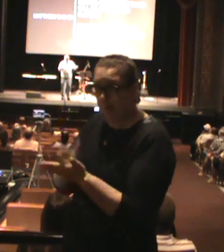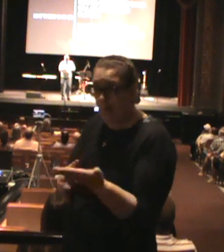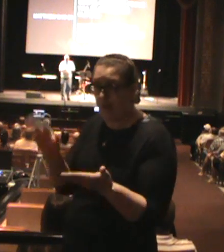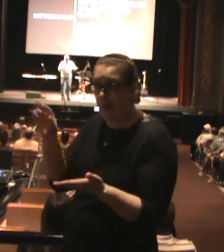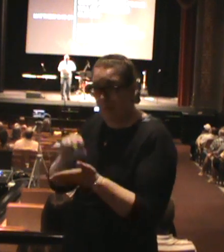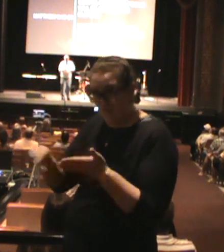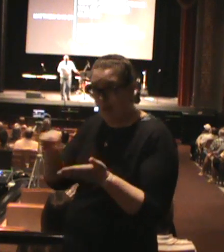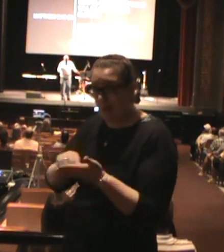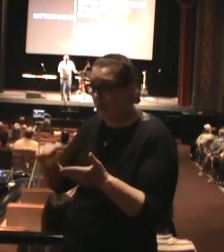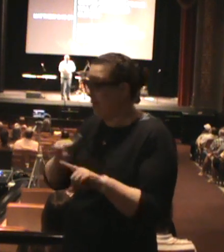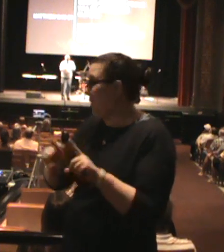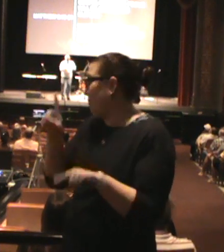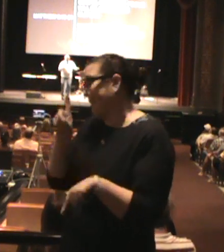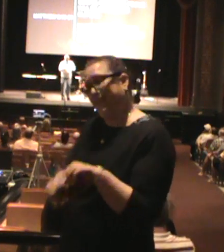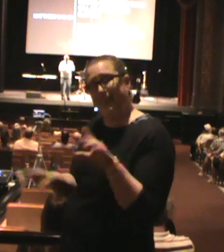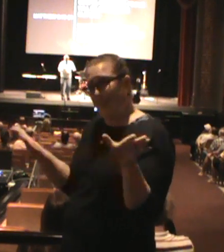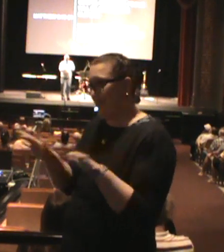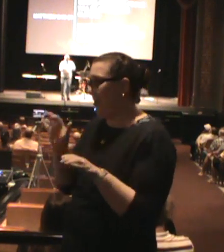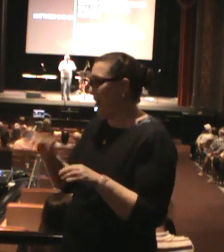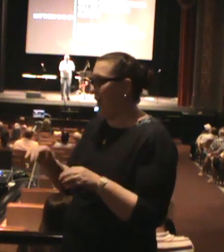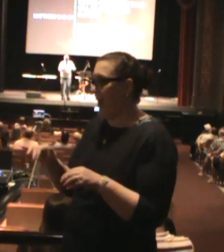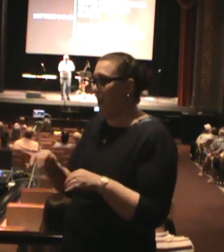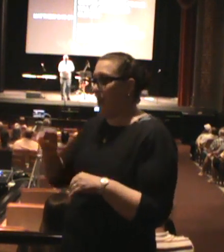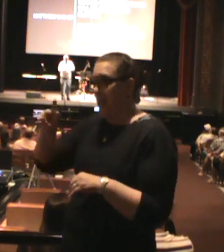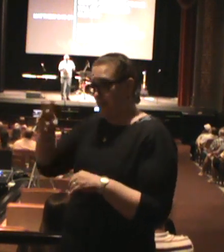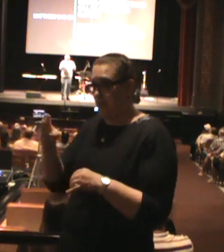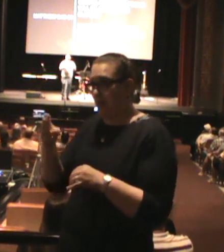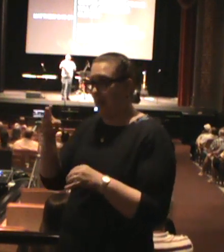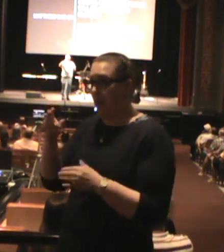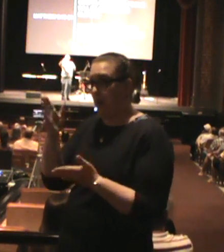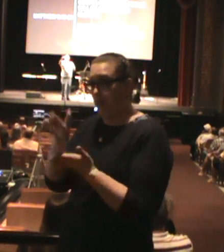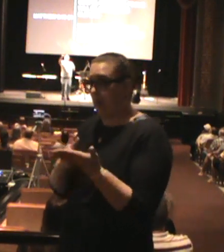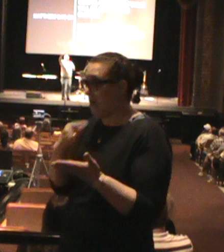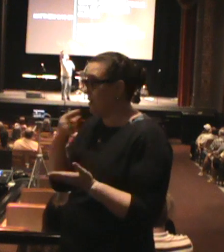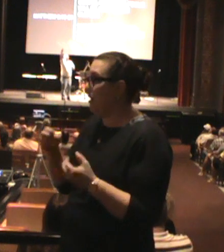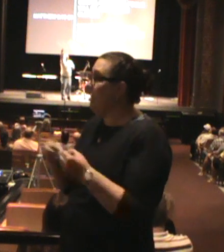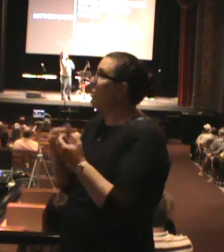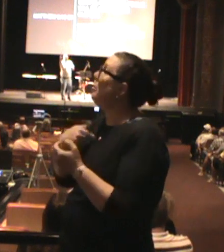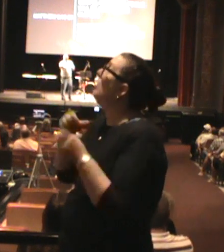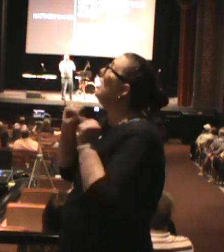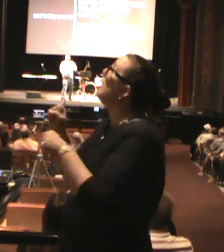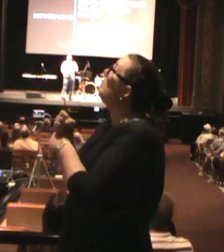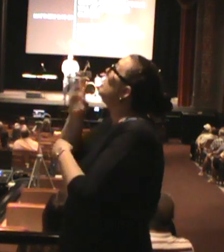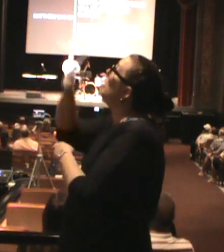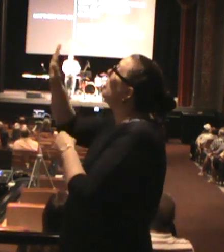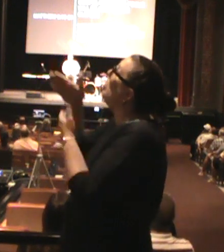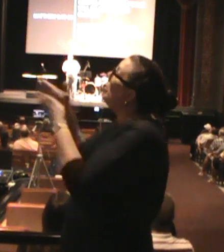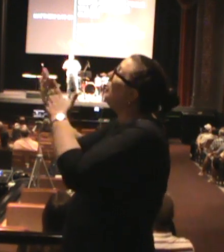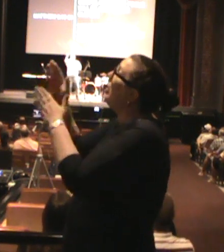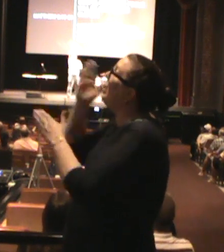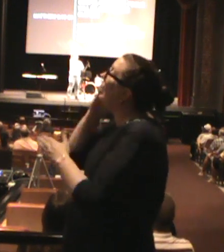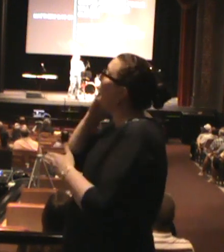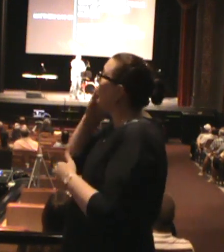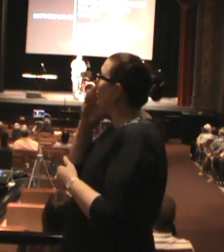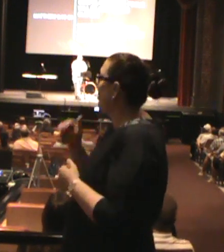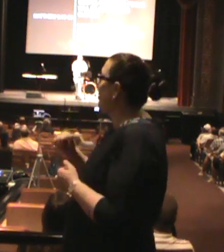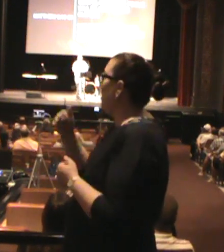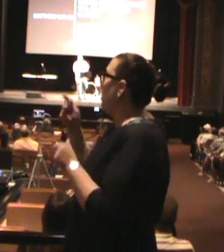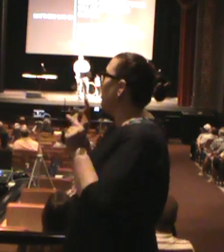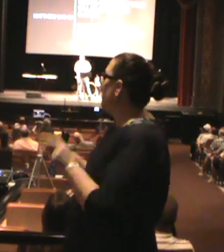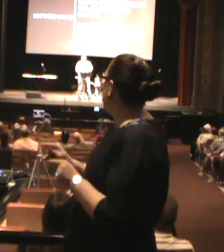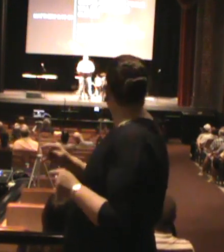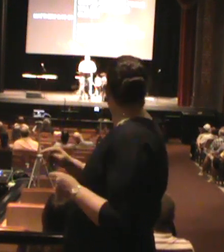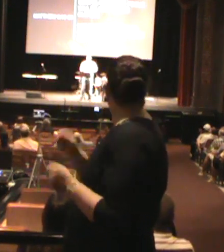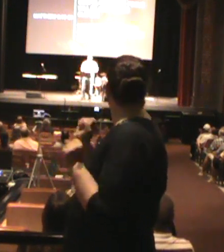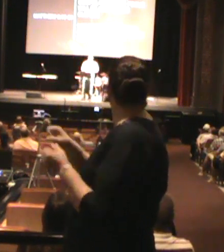take God's word out of context, verse 2 in Psalm 67, so that I can make your way known. So that other people can bring